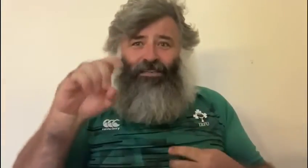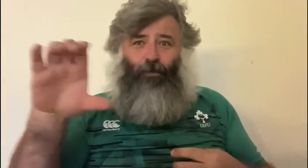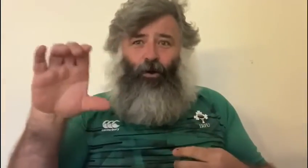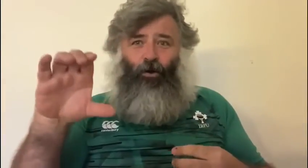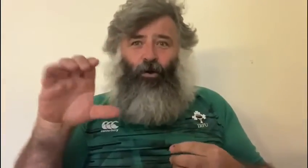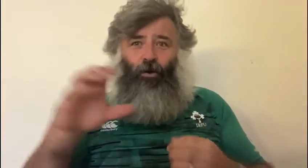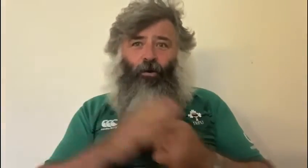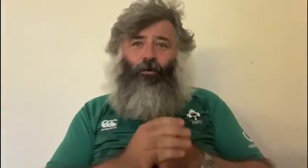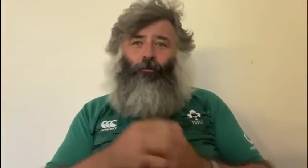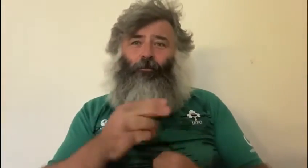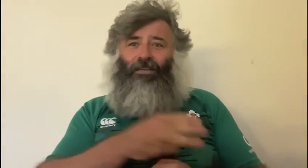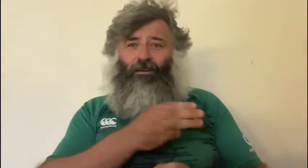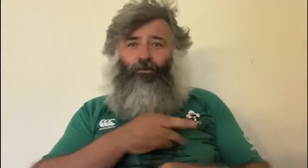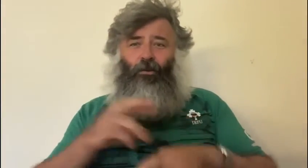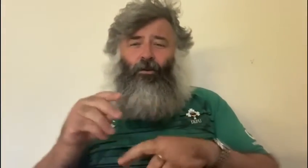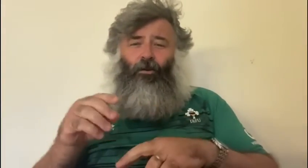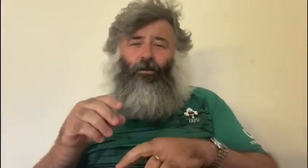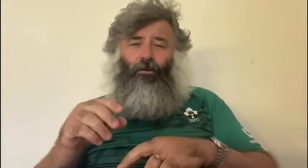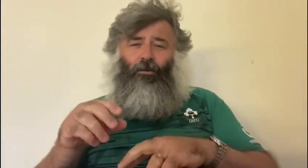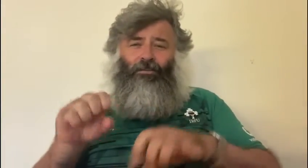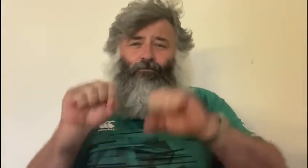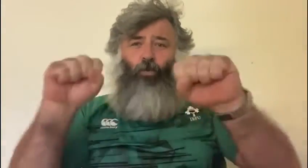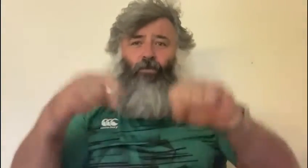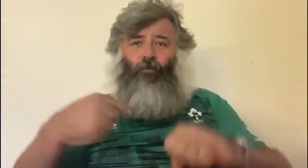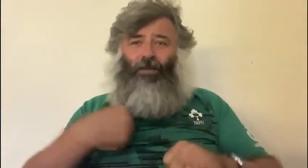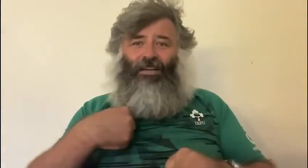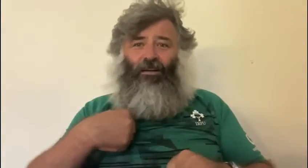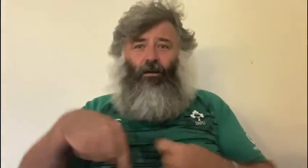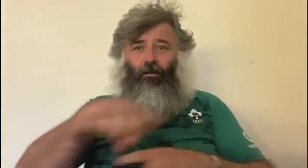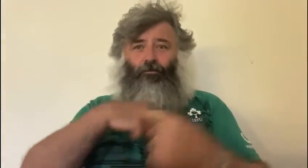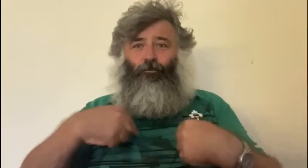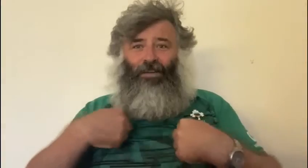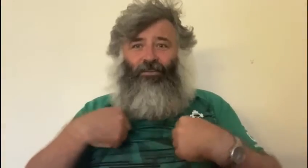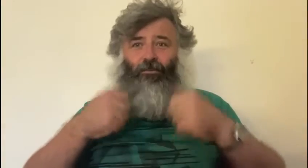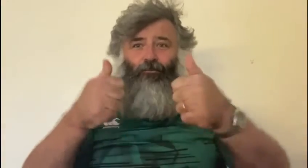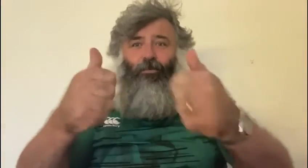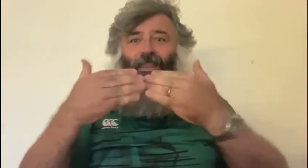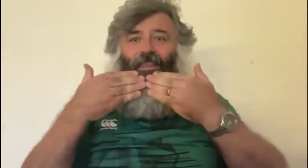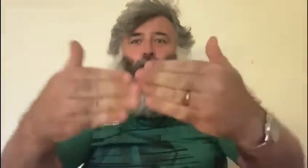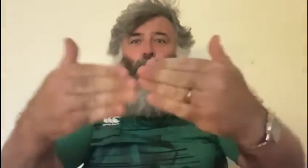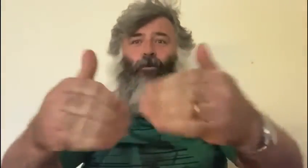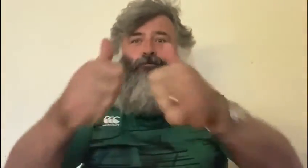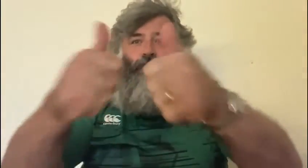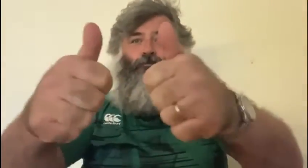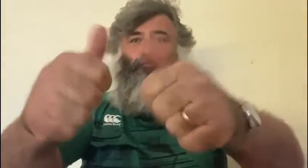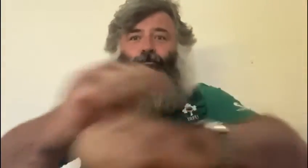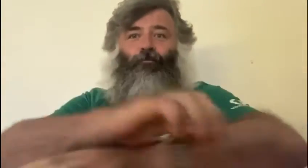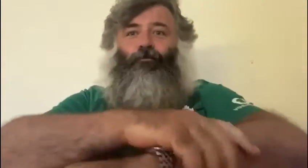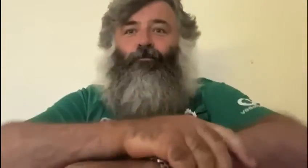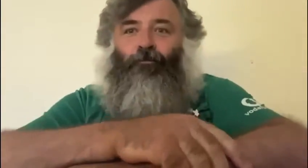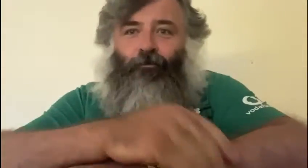Hope it will be so long in December. Please support me. Thank you very much.